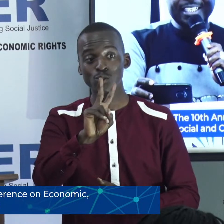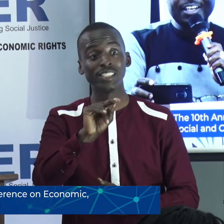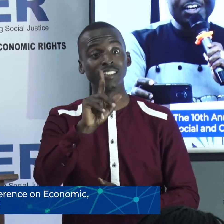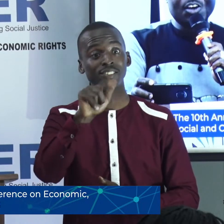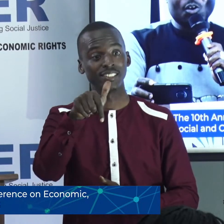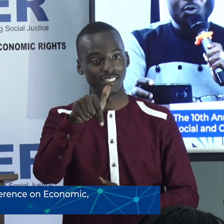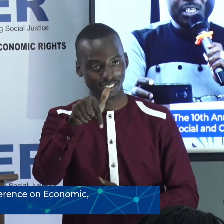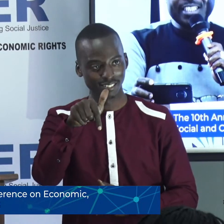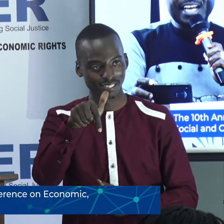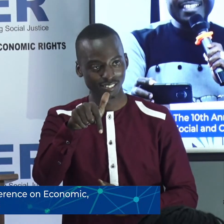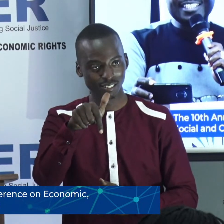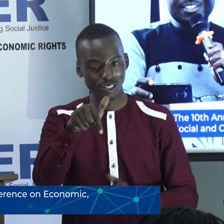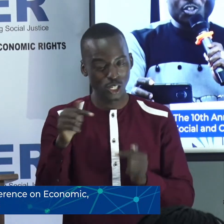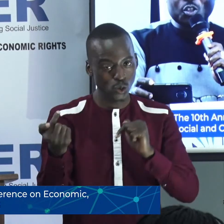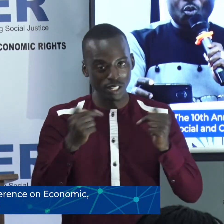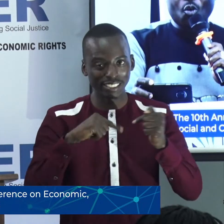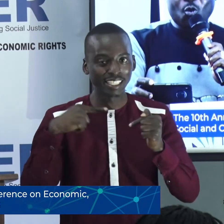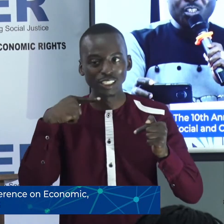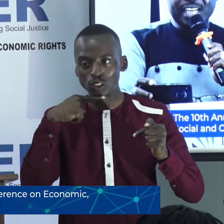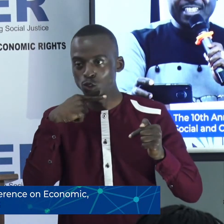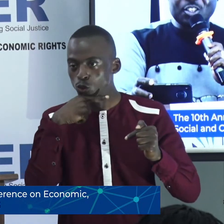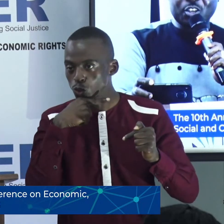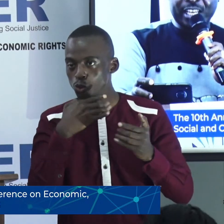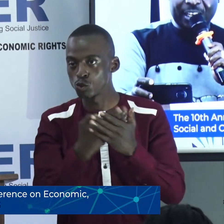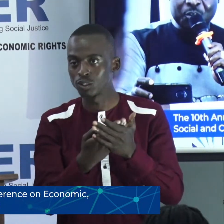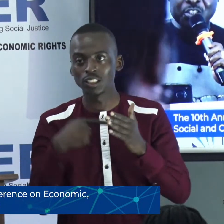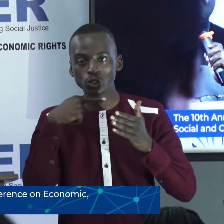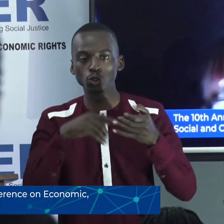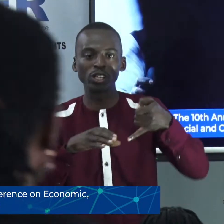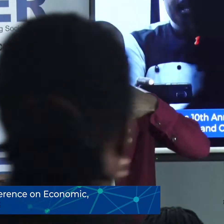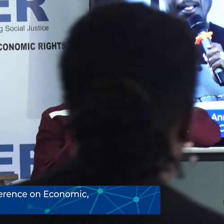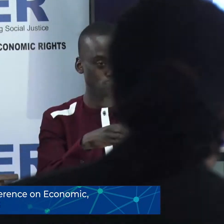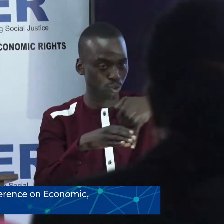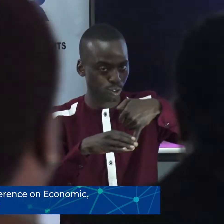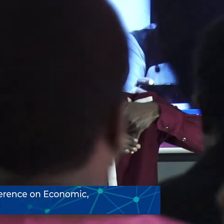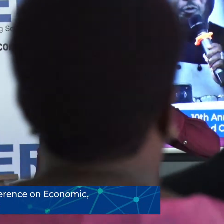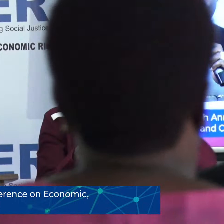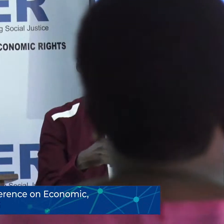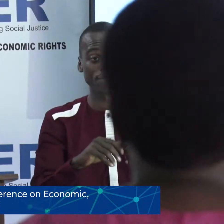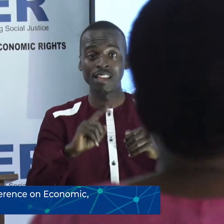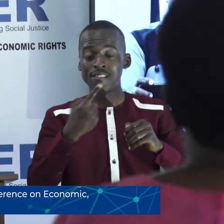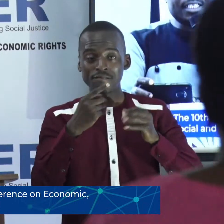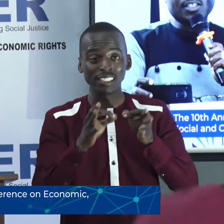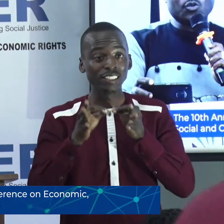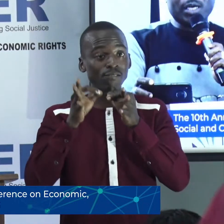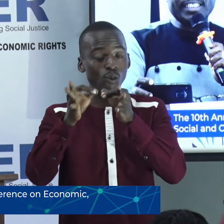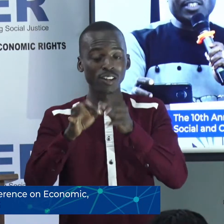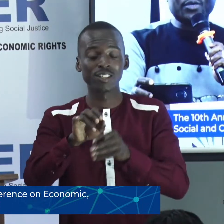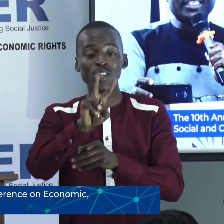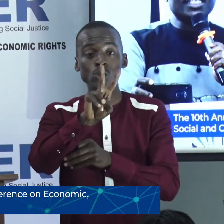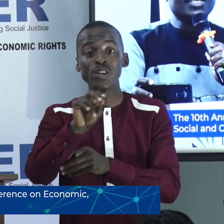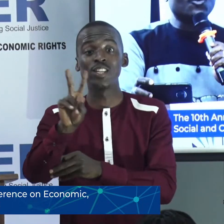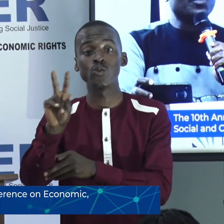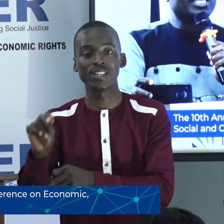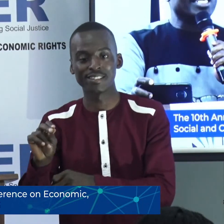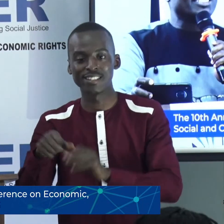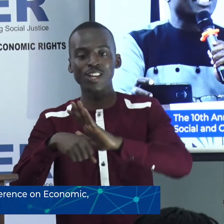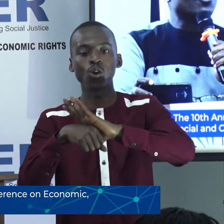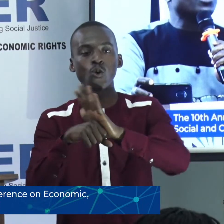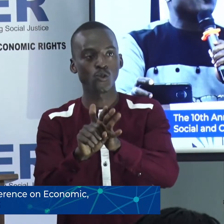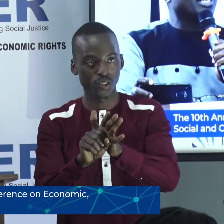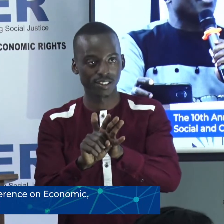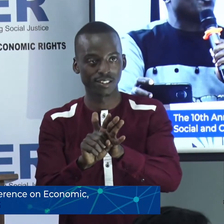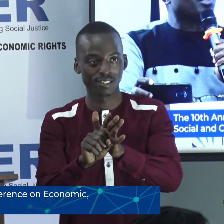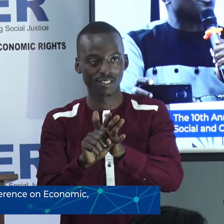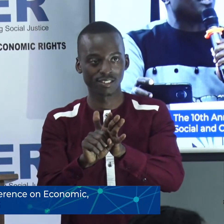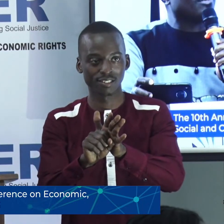2017, we discussed social goods and social inclusion. Fast forward 2020, COVID-19. Yeah,